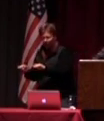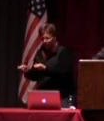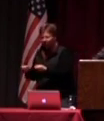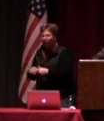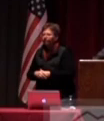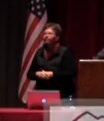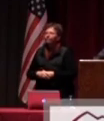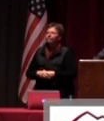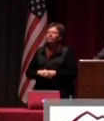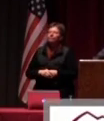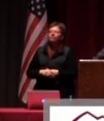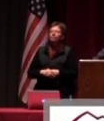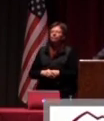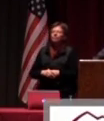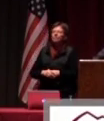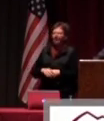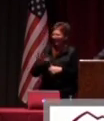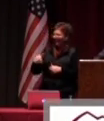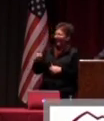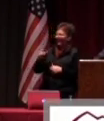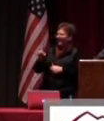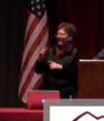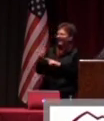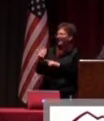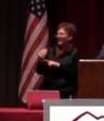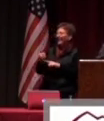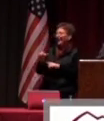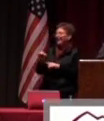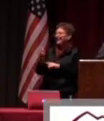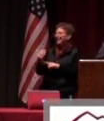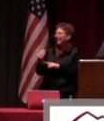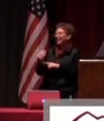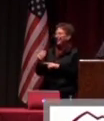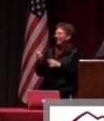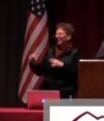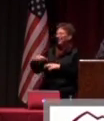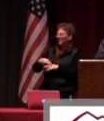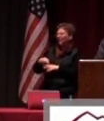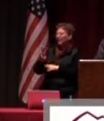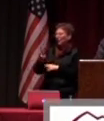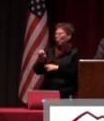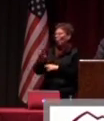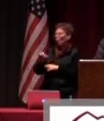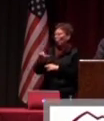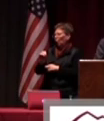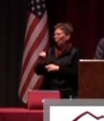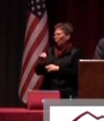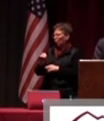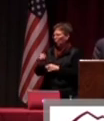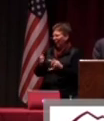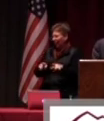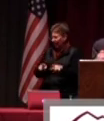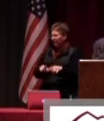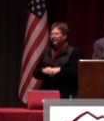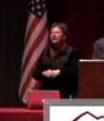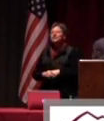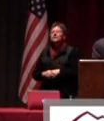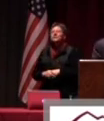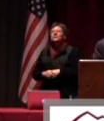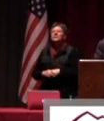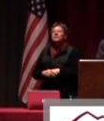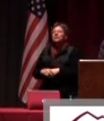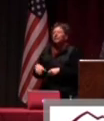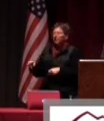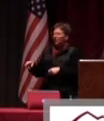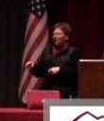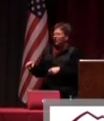that had ended with his defeat at Waterloo. And the Bourbons in France certainly believed this could happen. Their police